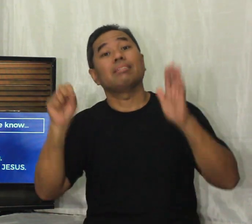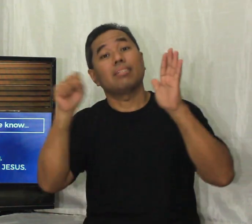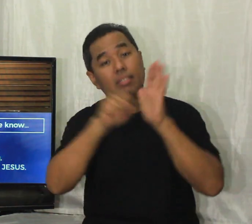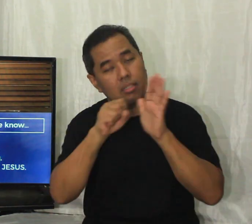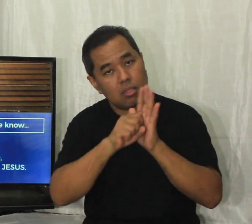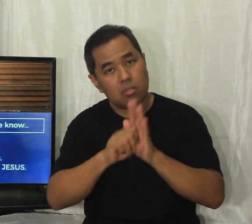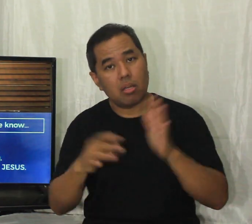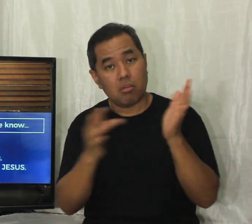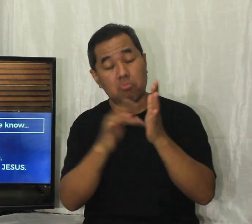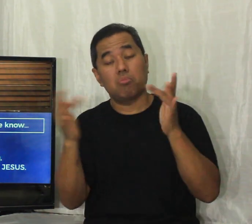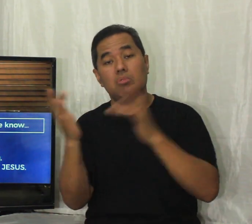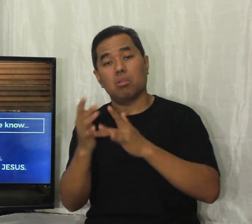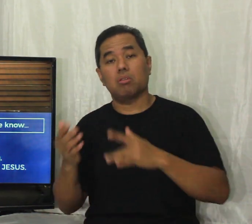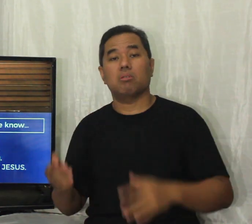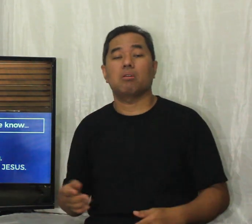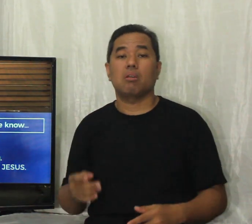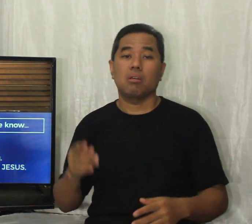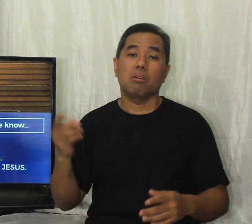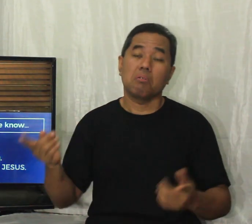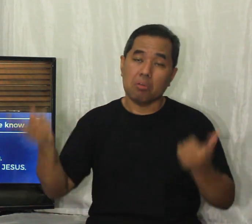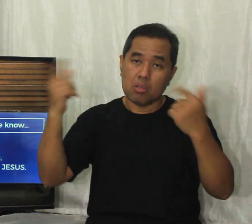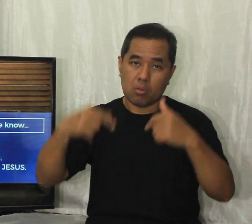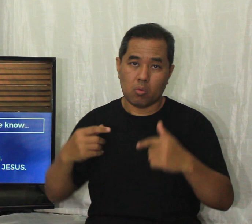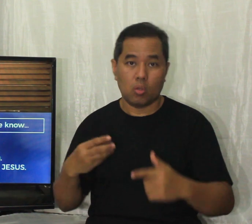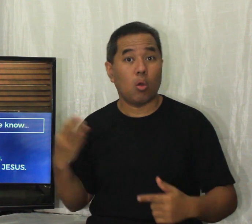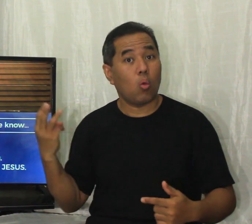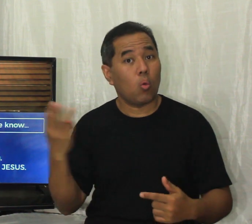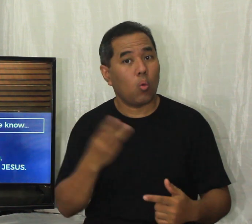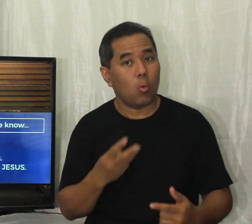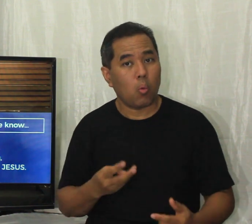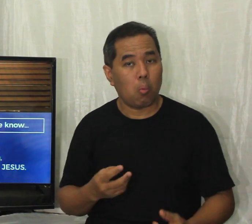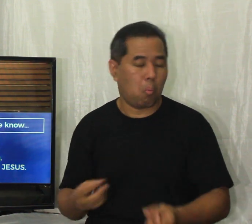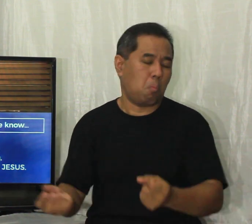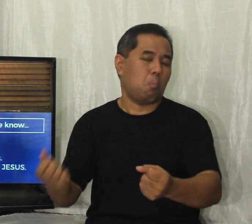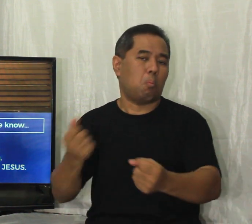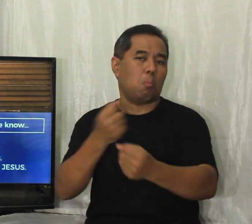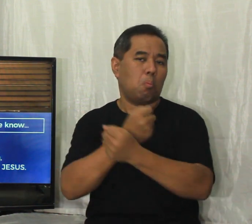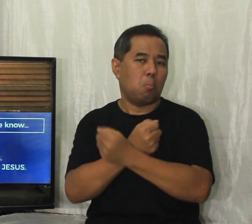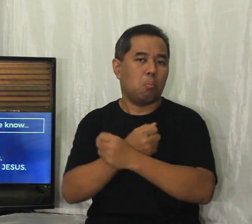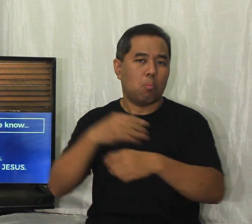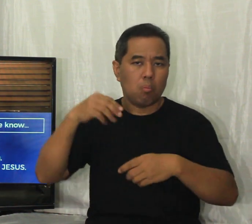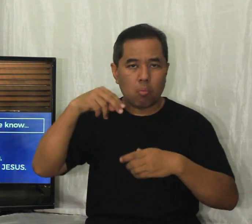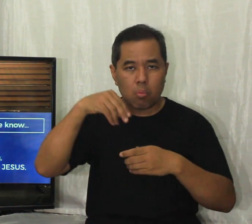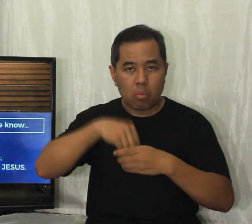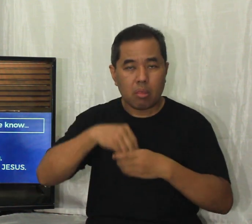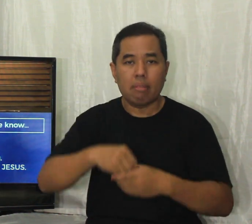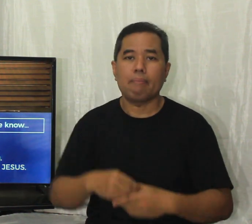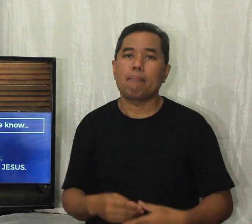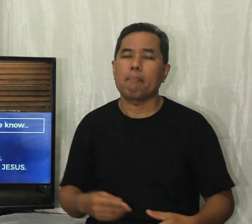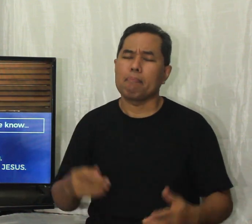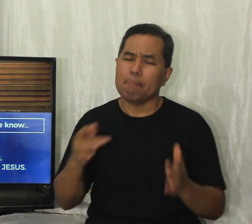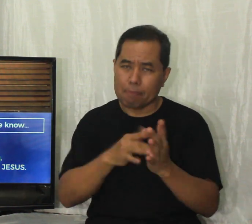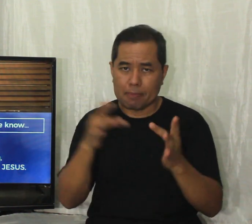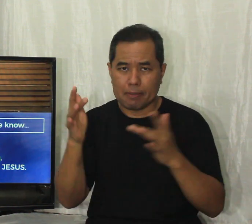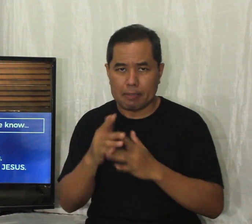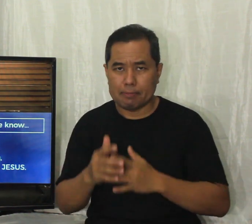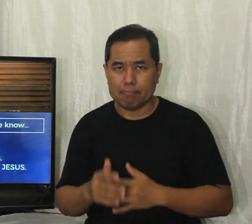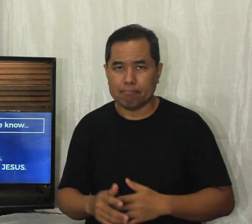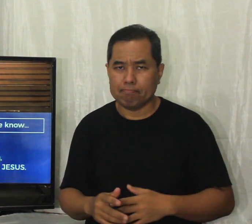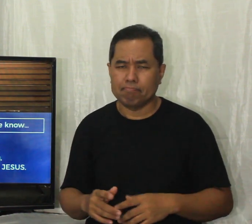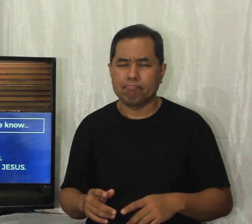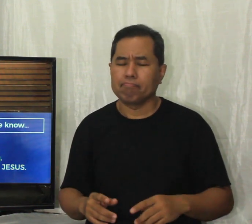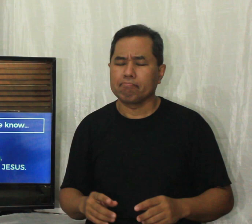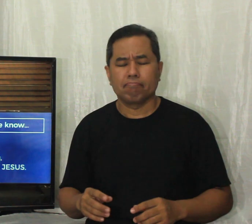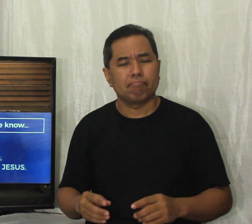Savior, Jesus Christ. We are secure in him. Whether it is in life or in death, nothing can